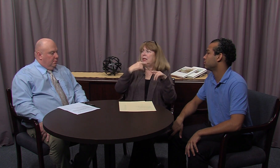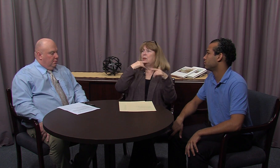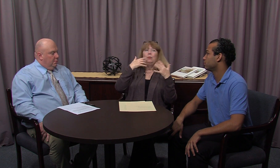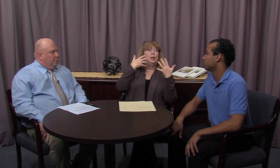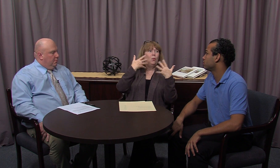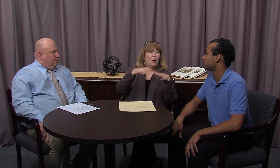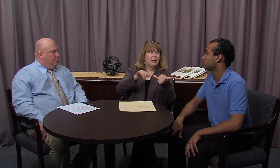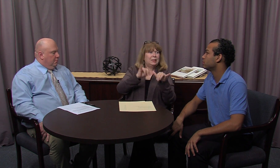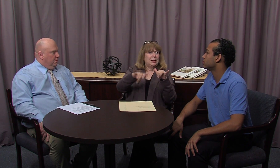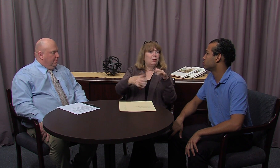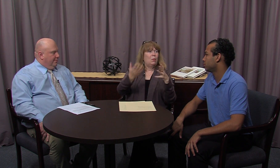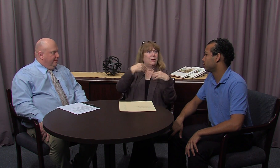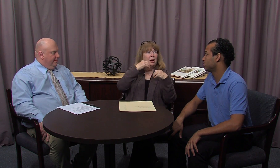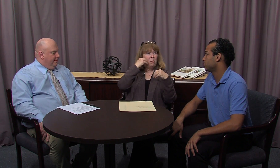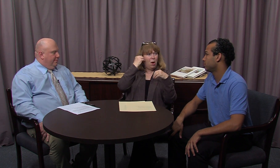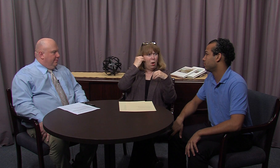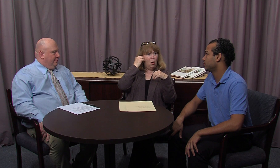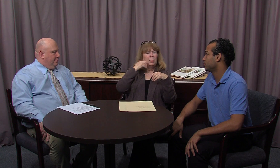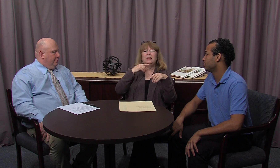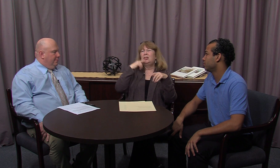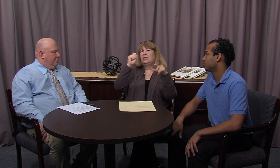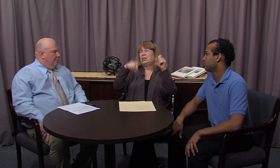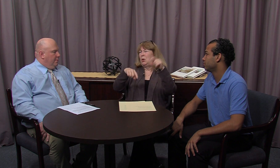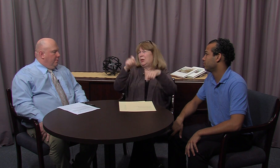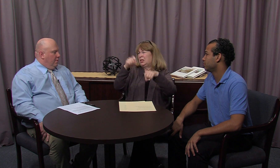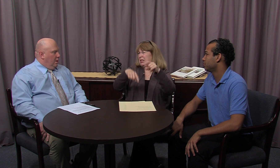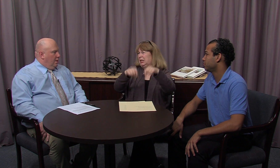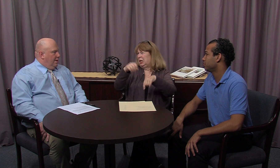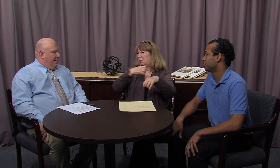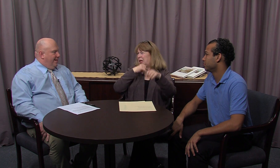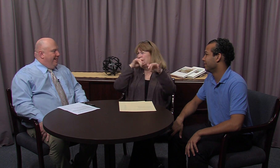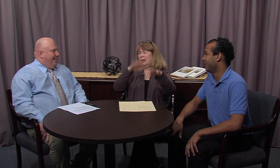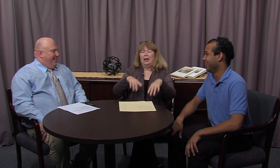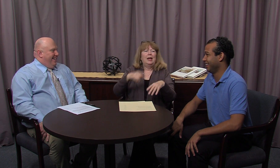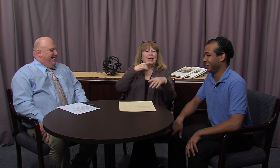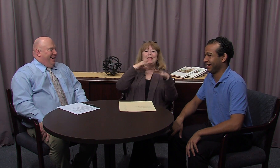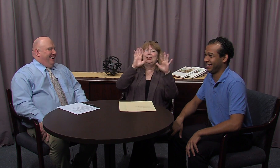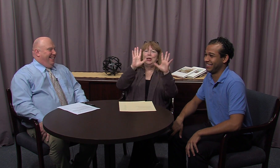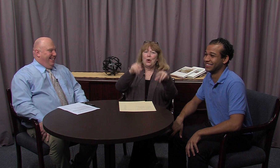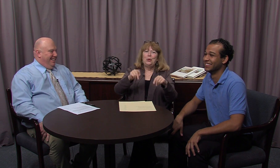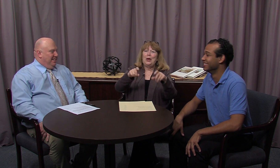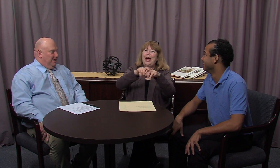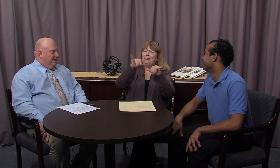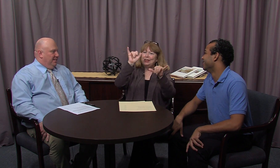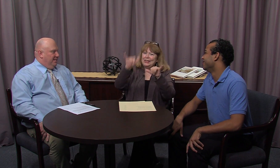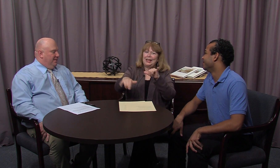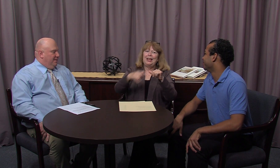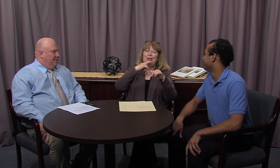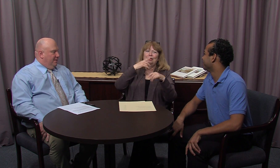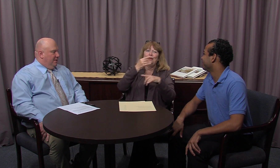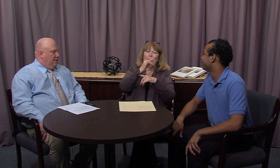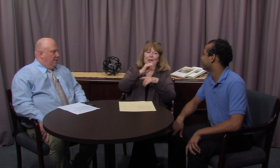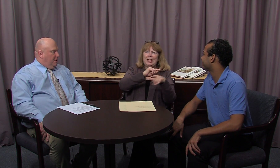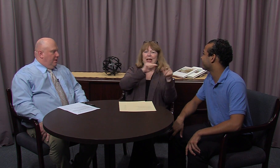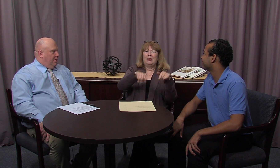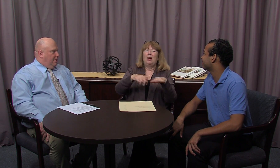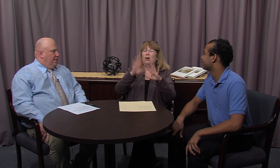said, "Well, we don't want to stay. We want to come home. It's just snowing just a little bit." And I said, "No, you have to stay. There's a hurricane coming." "Oh, no,